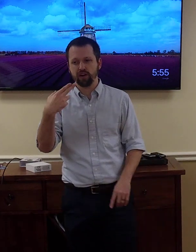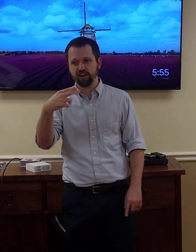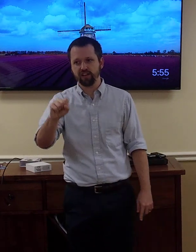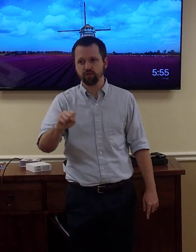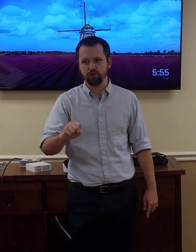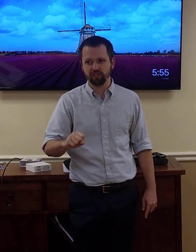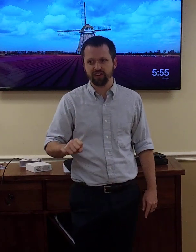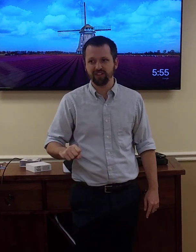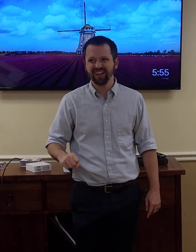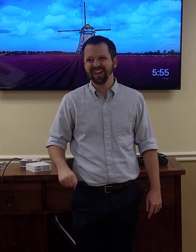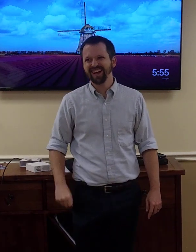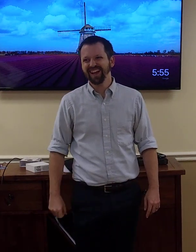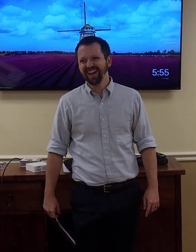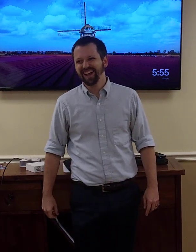in high school, so